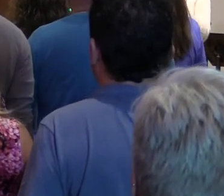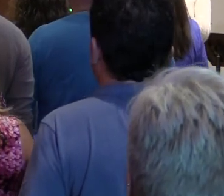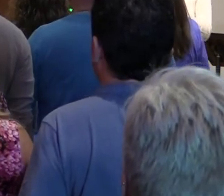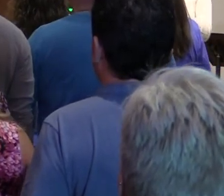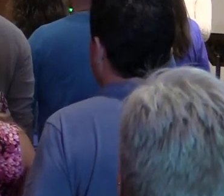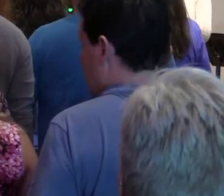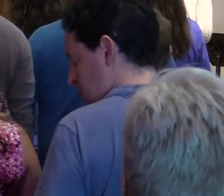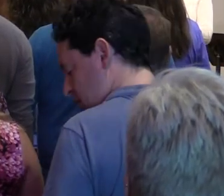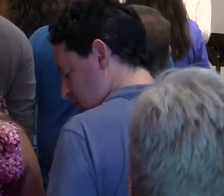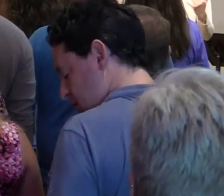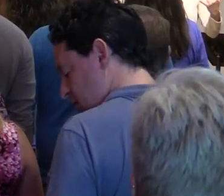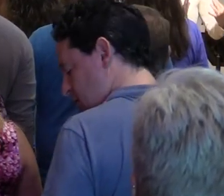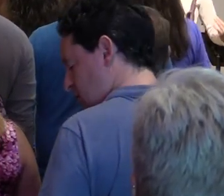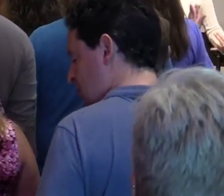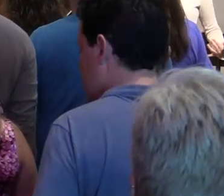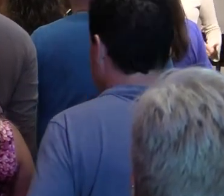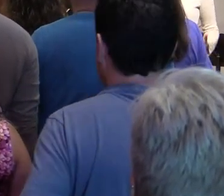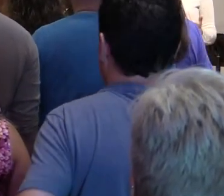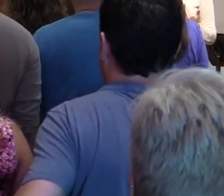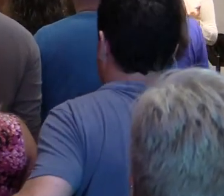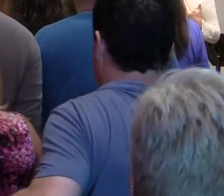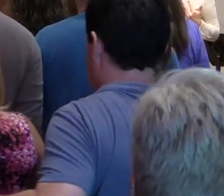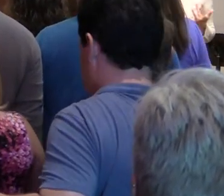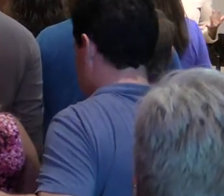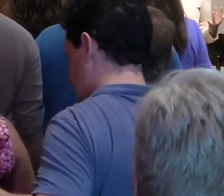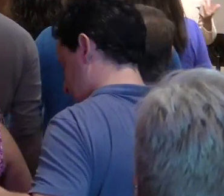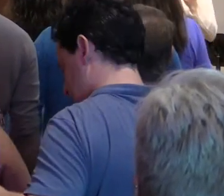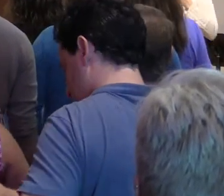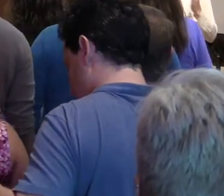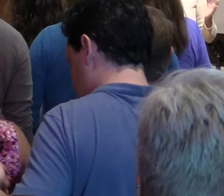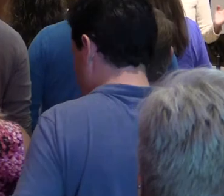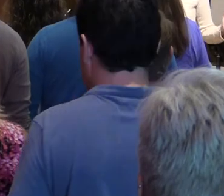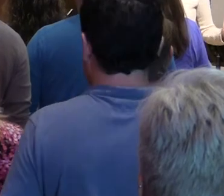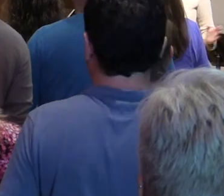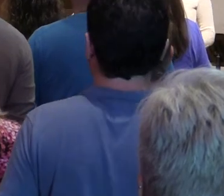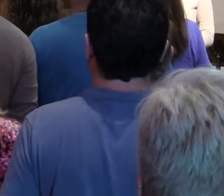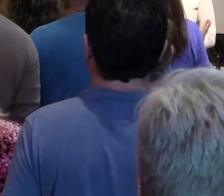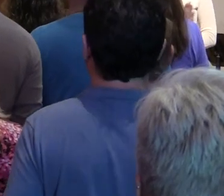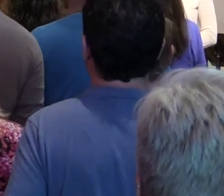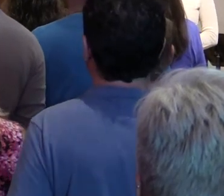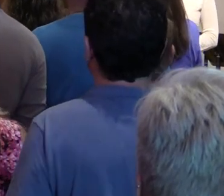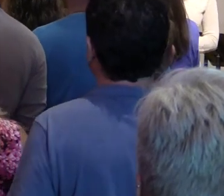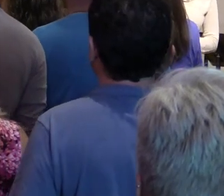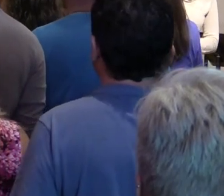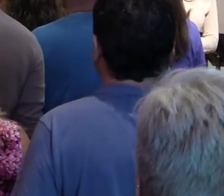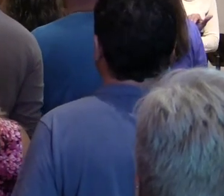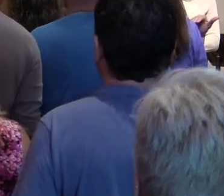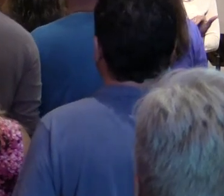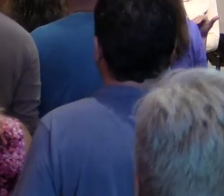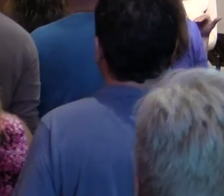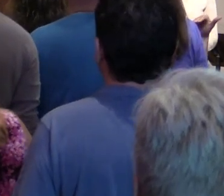Open my ears to hear your voice more clearly.